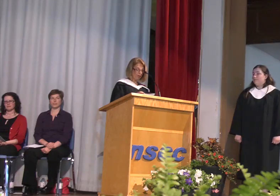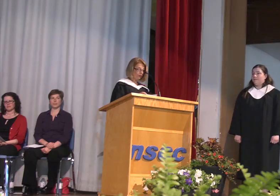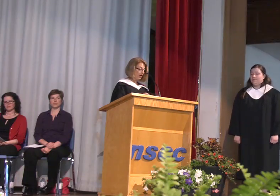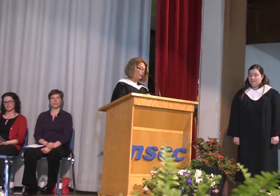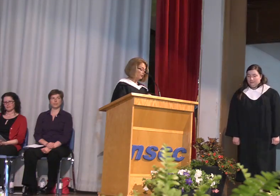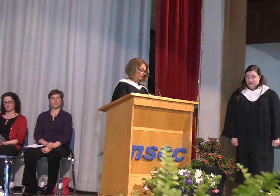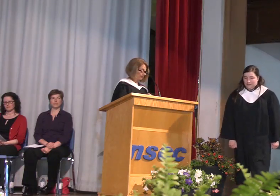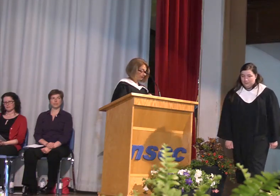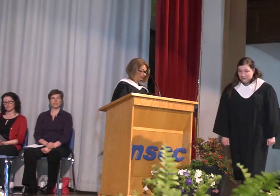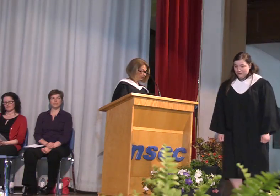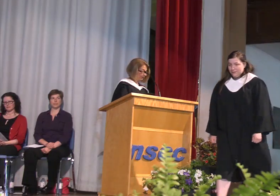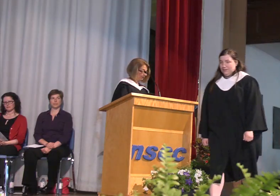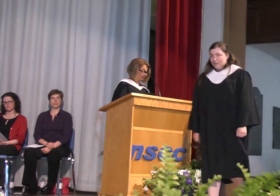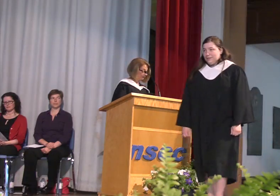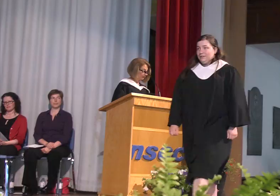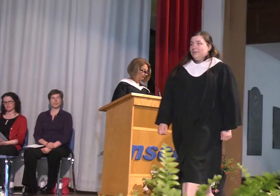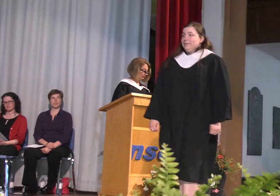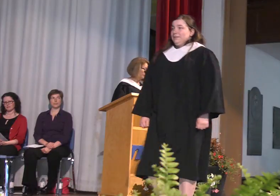Morgan Fenner.